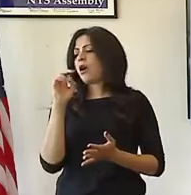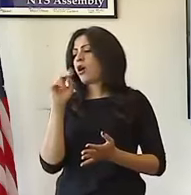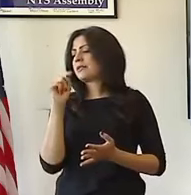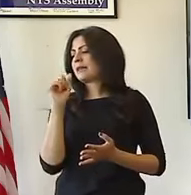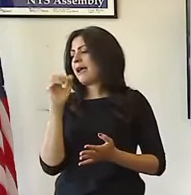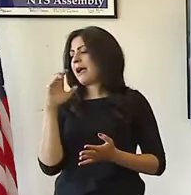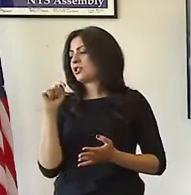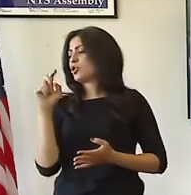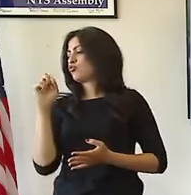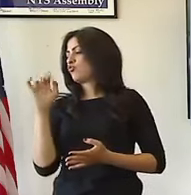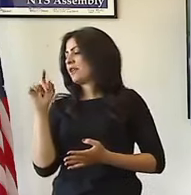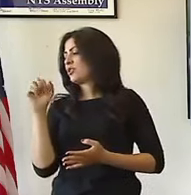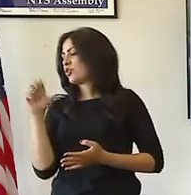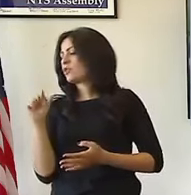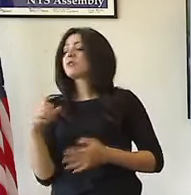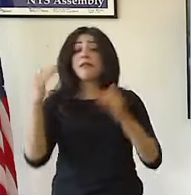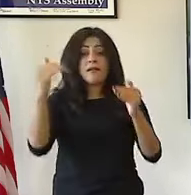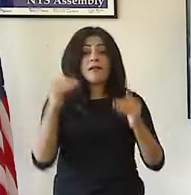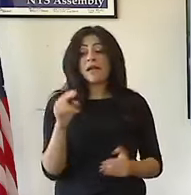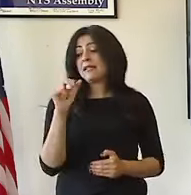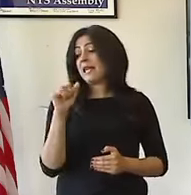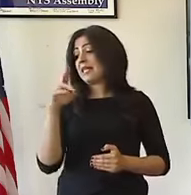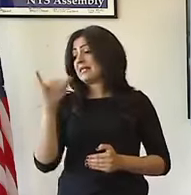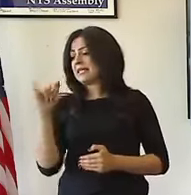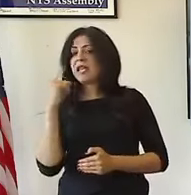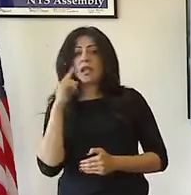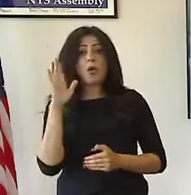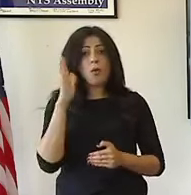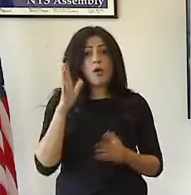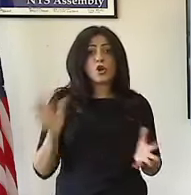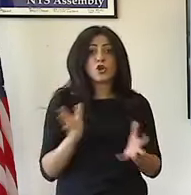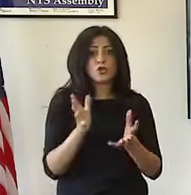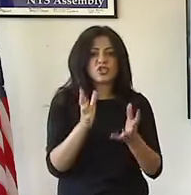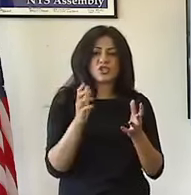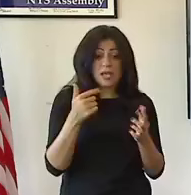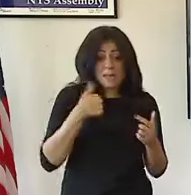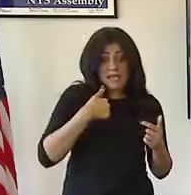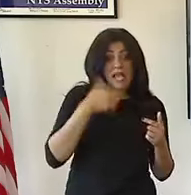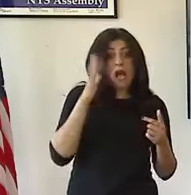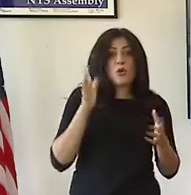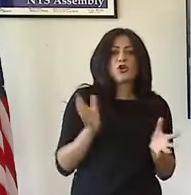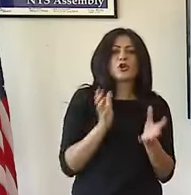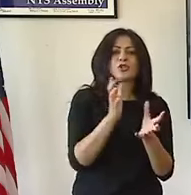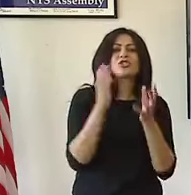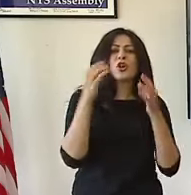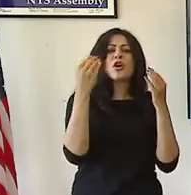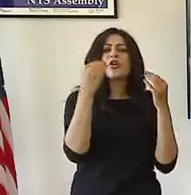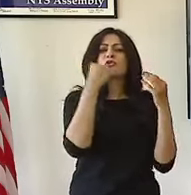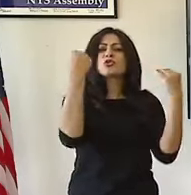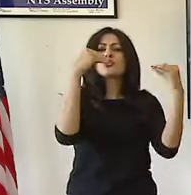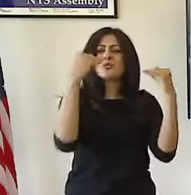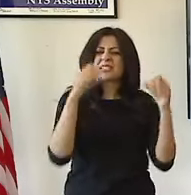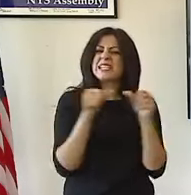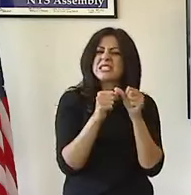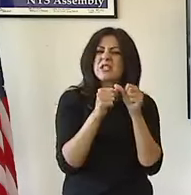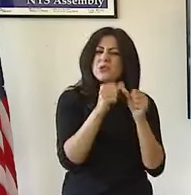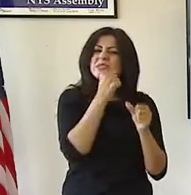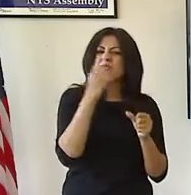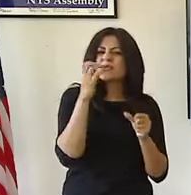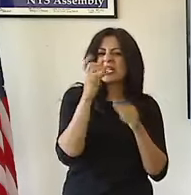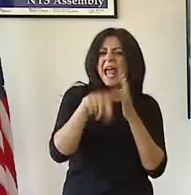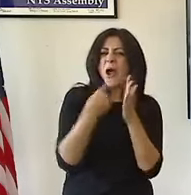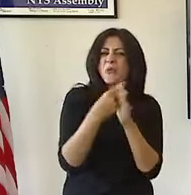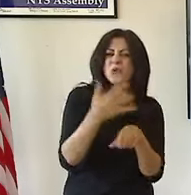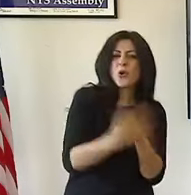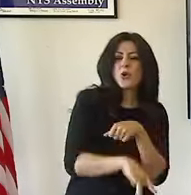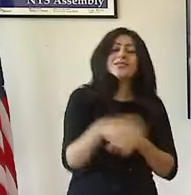Nancy, will I encourage grocery stores to continue offering senior hours? Yes, I will. I do think that it's important that retailers recognize that while we're